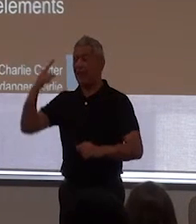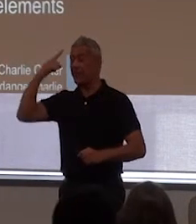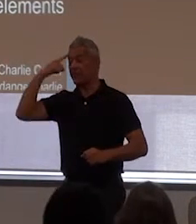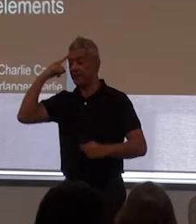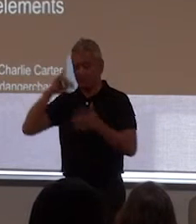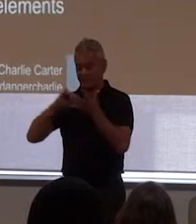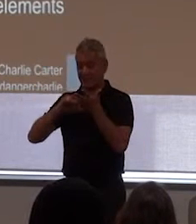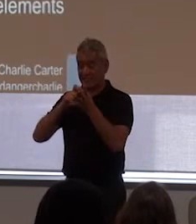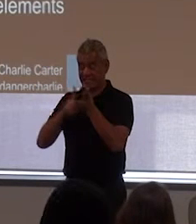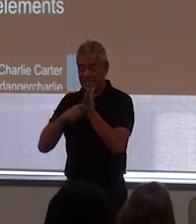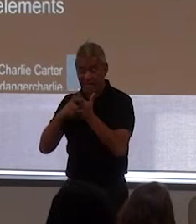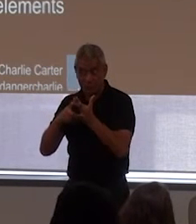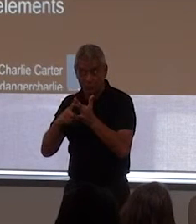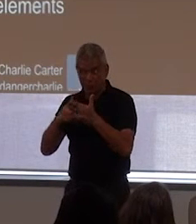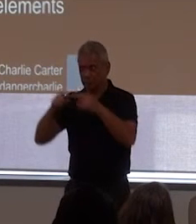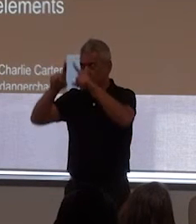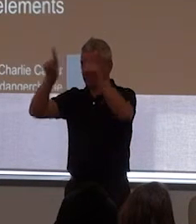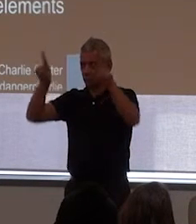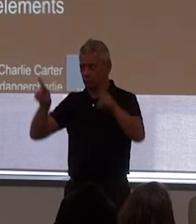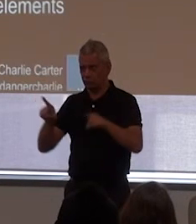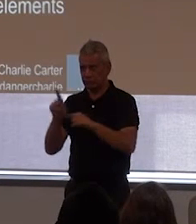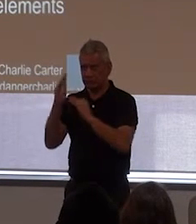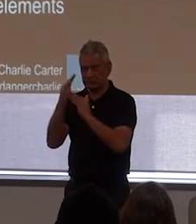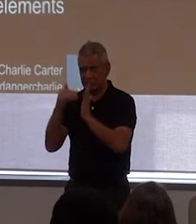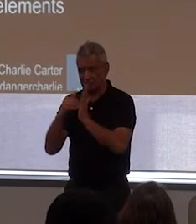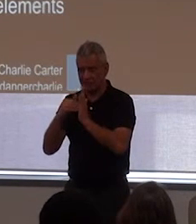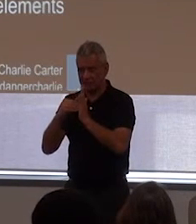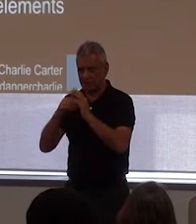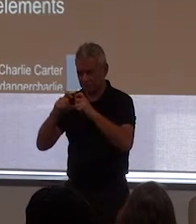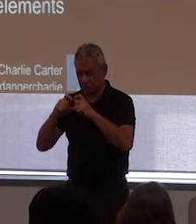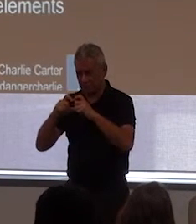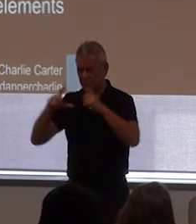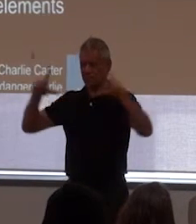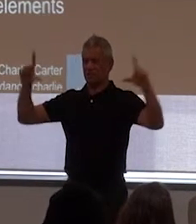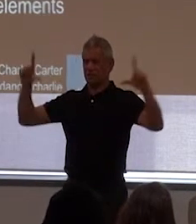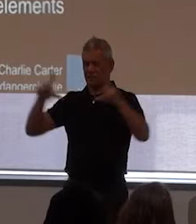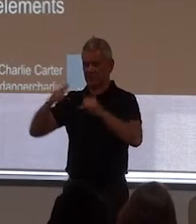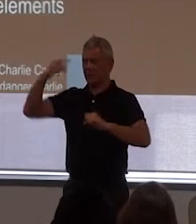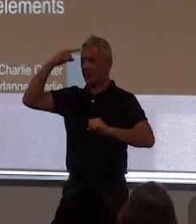screen size or the assistive technology that you may need to use, that's going to help a lot of people.